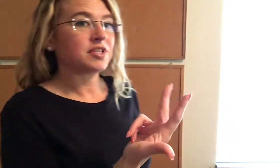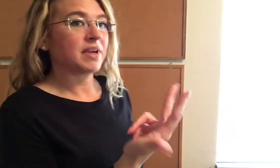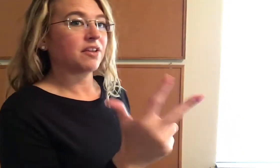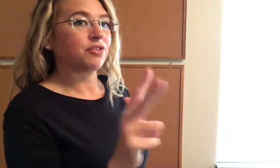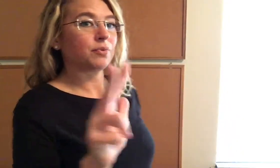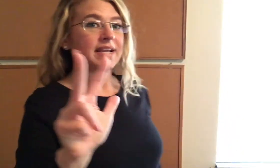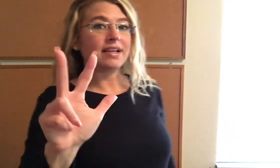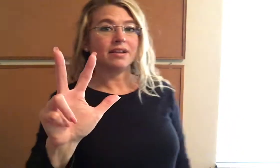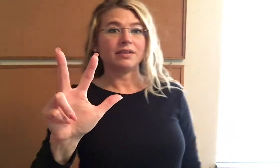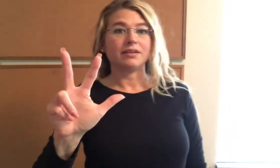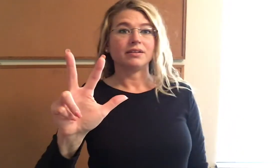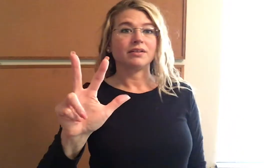make a 3,